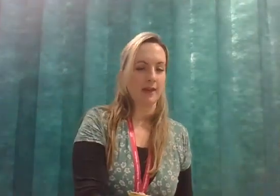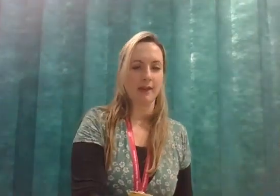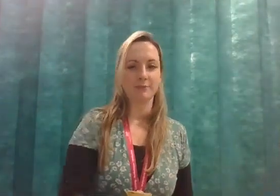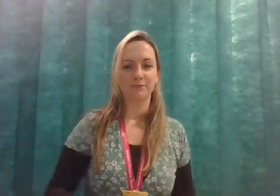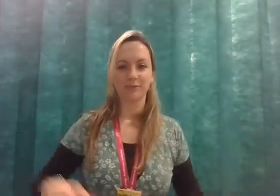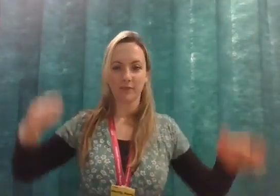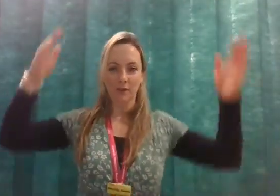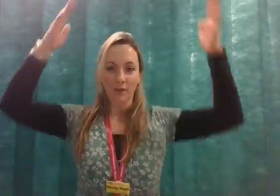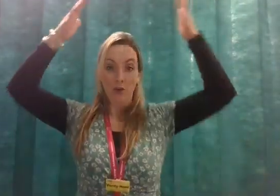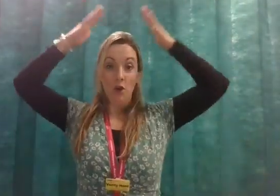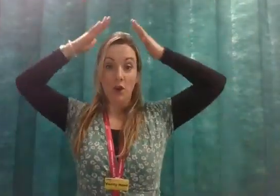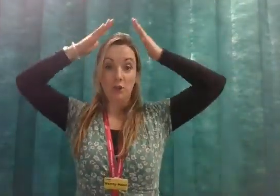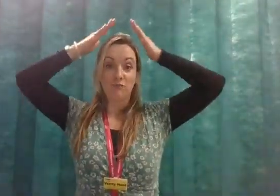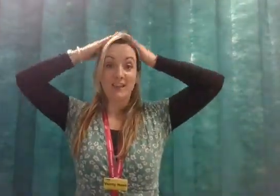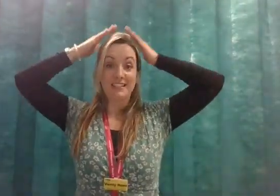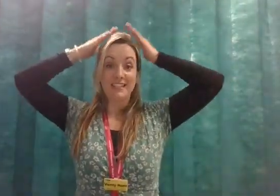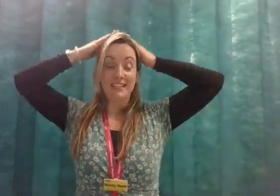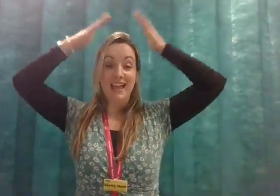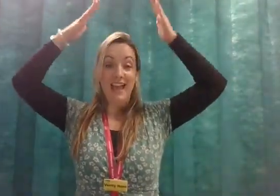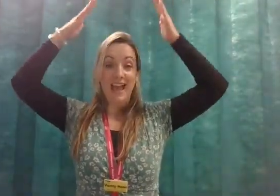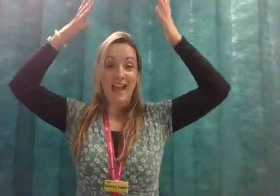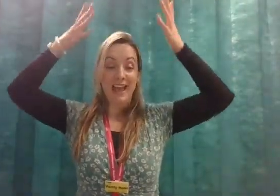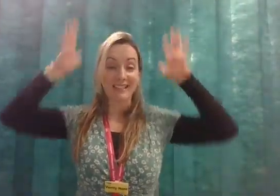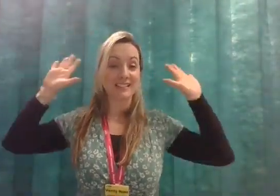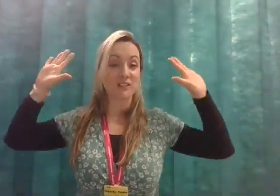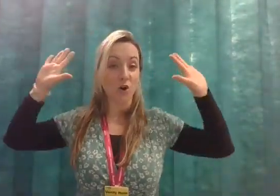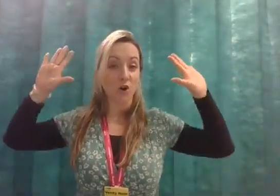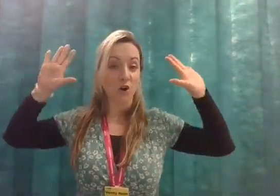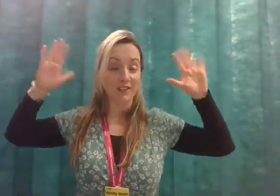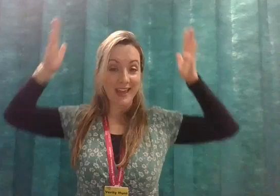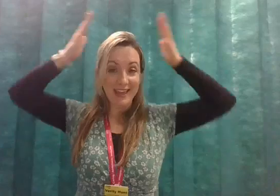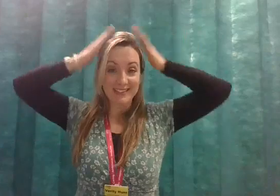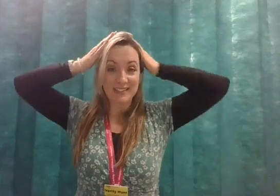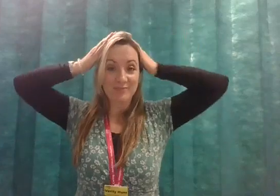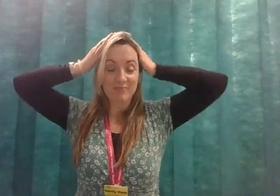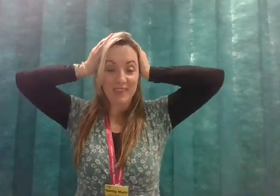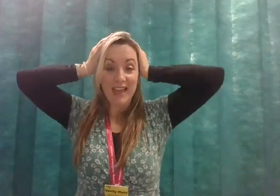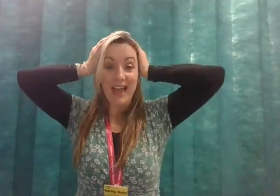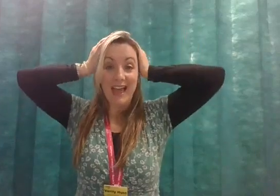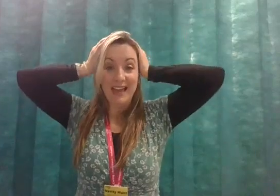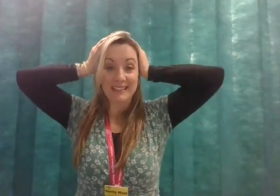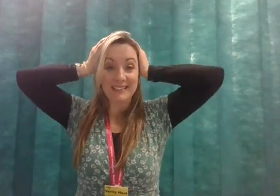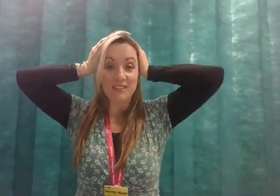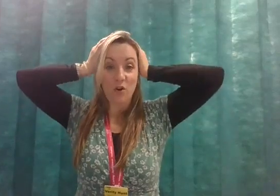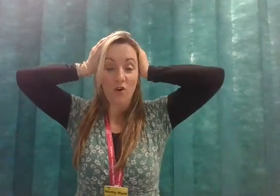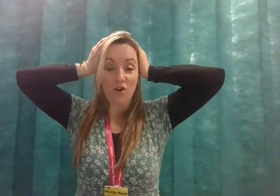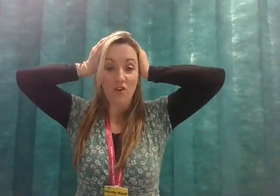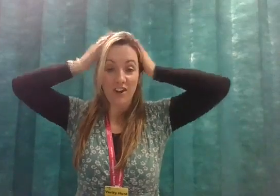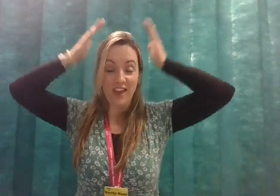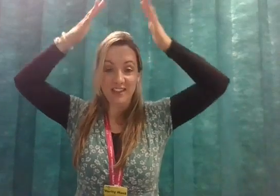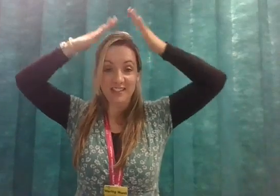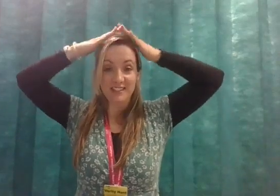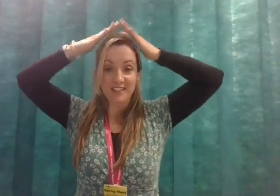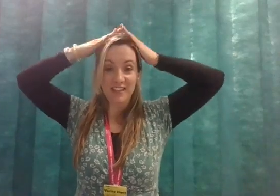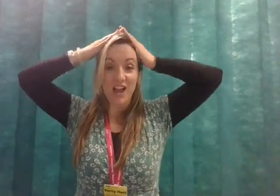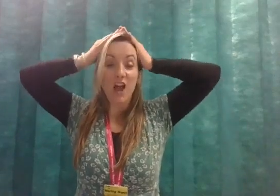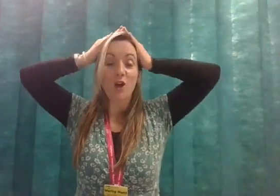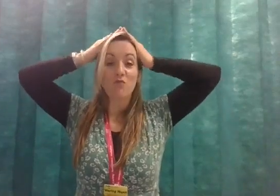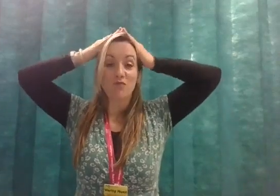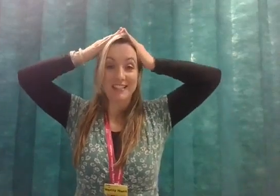Okay. Are you ready? Hands on head. Hands on head.